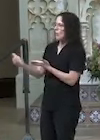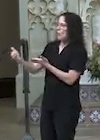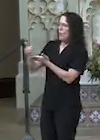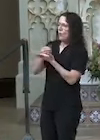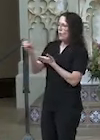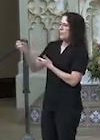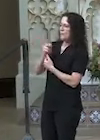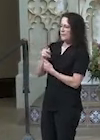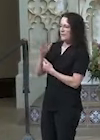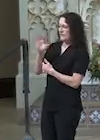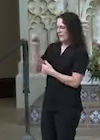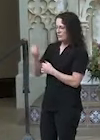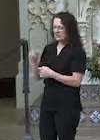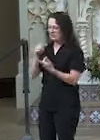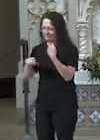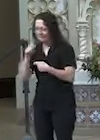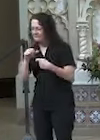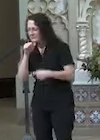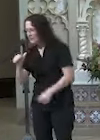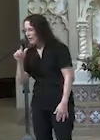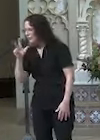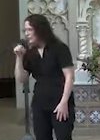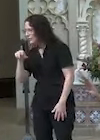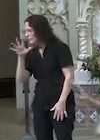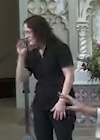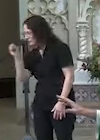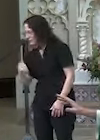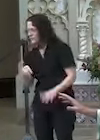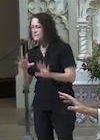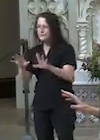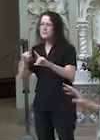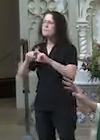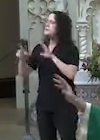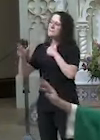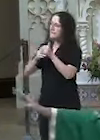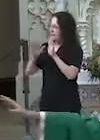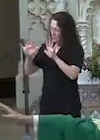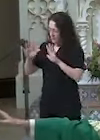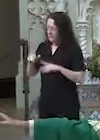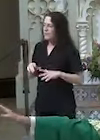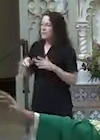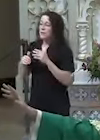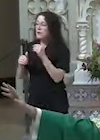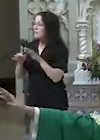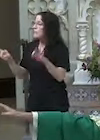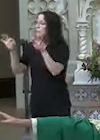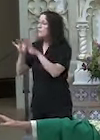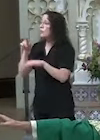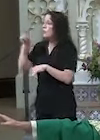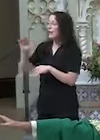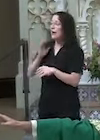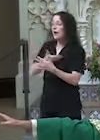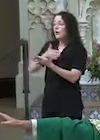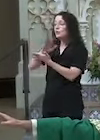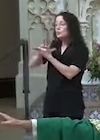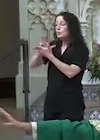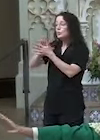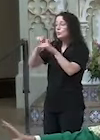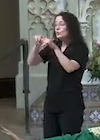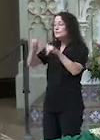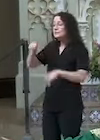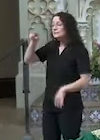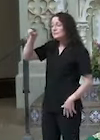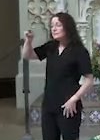money instead of 3.5%. Okay, but it also allows for our school system